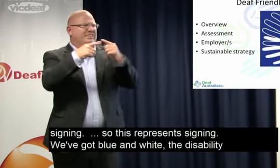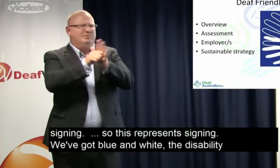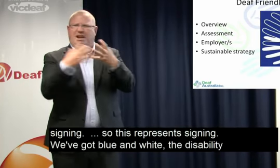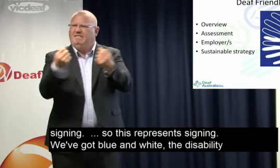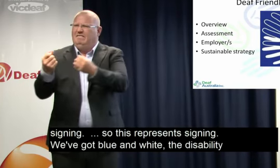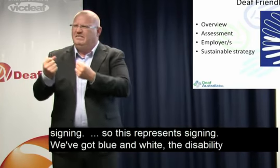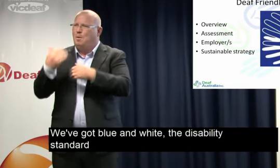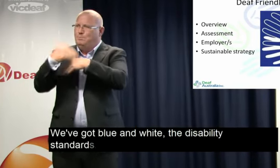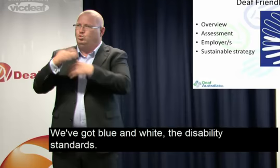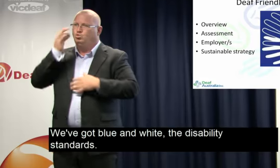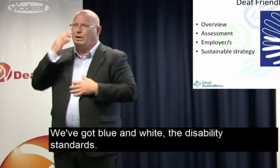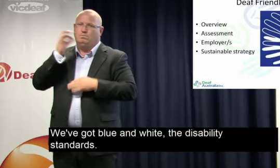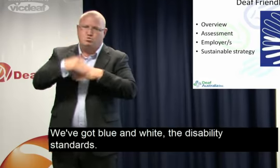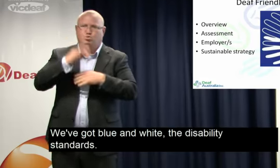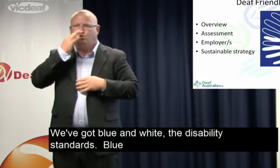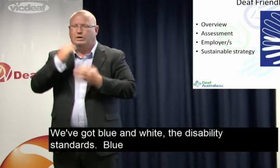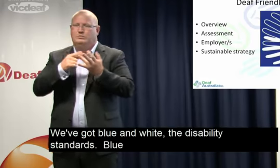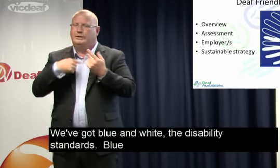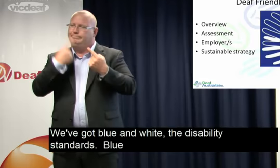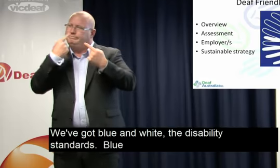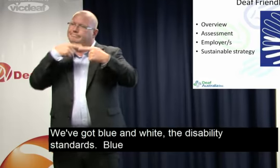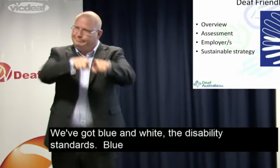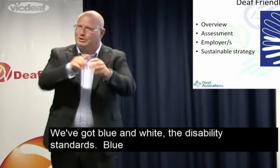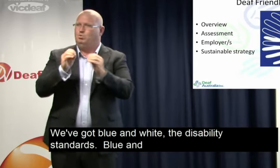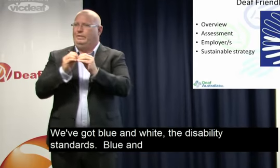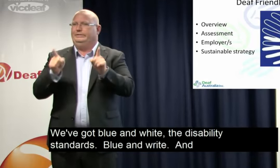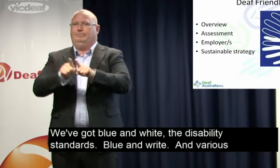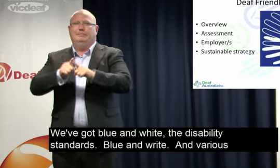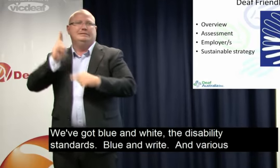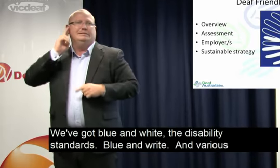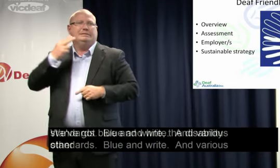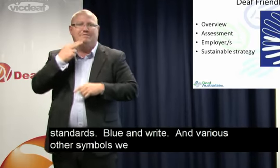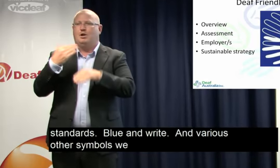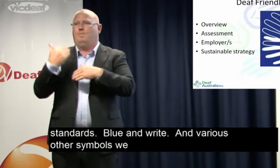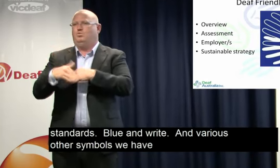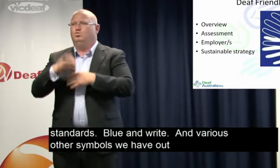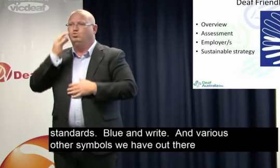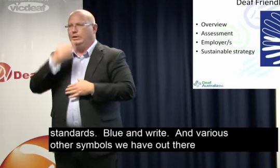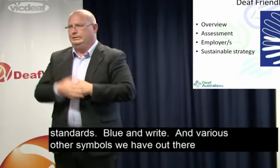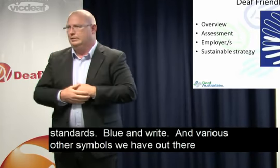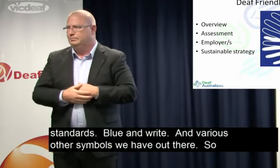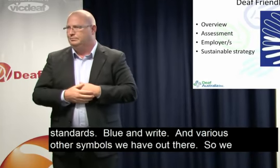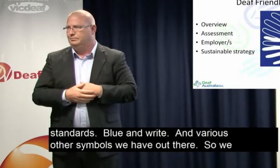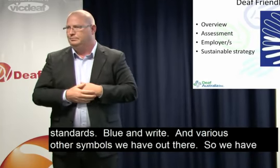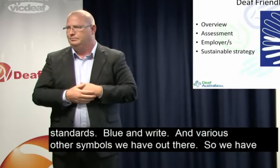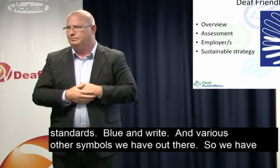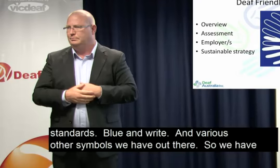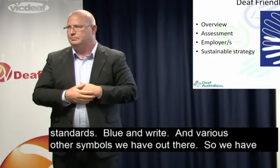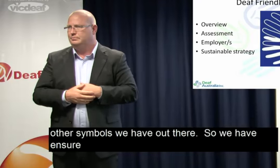white, and the various other symbols that we have out there. So we're ensured that we're consistent with that colour and that